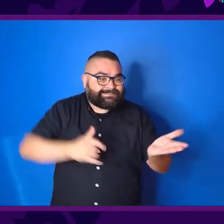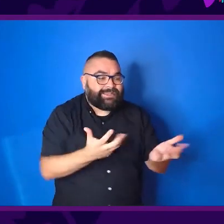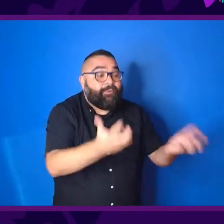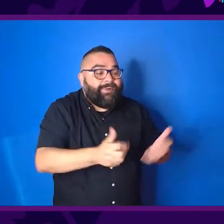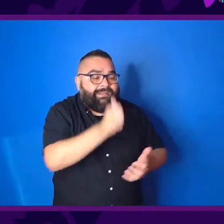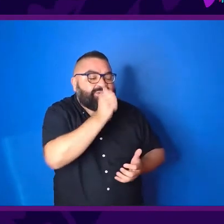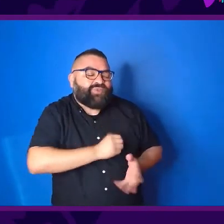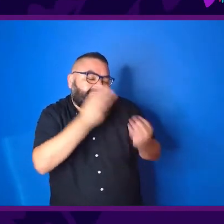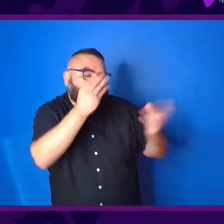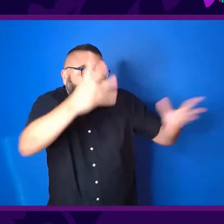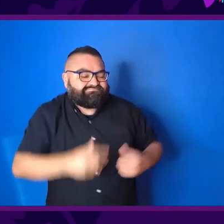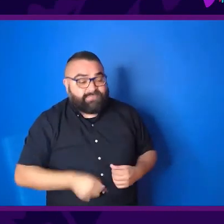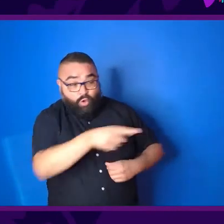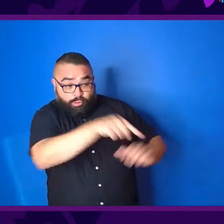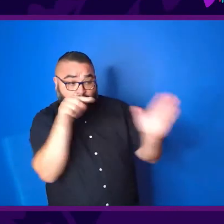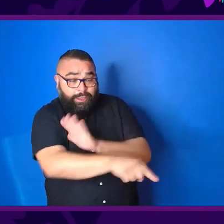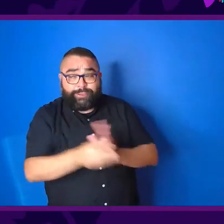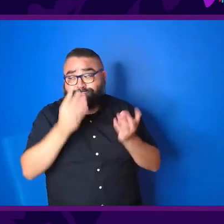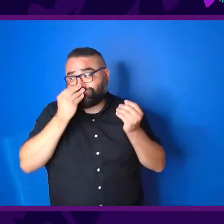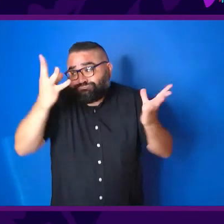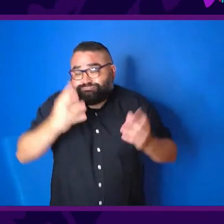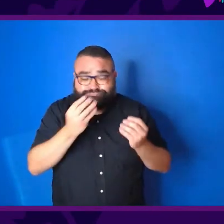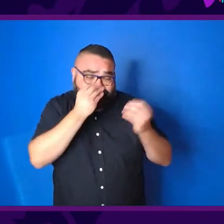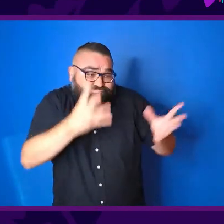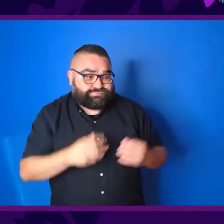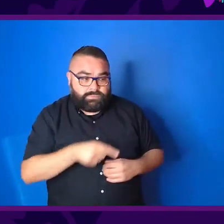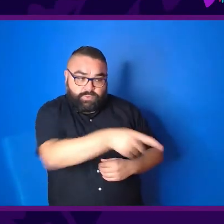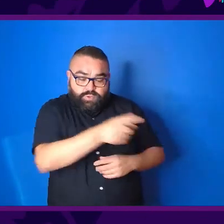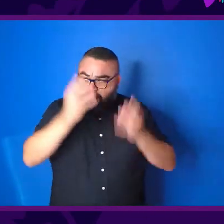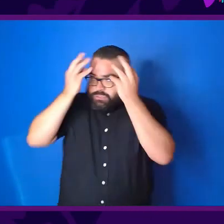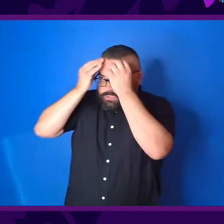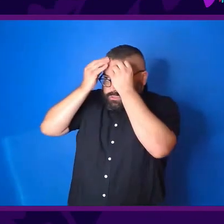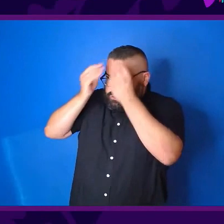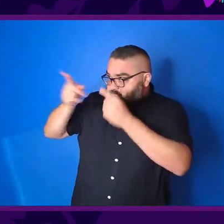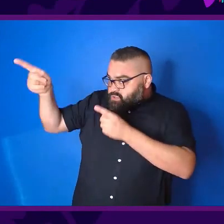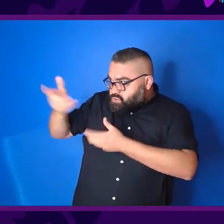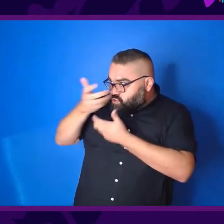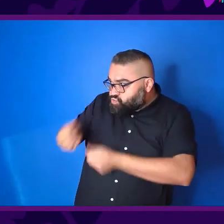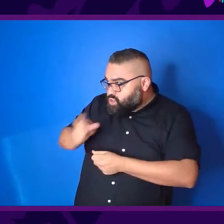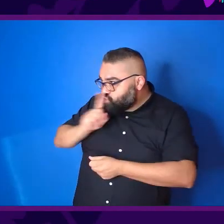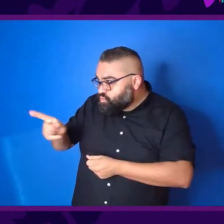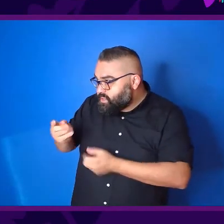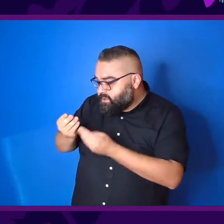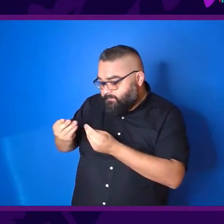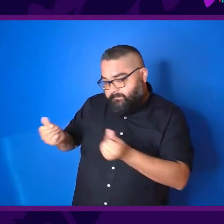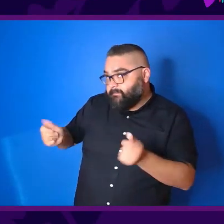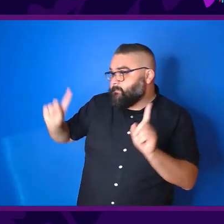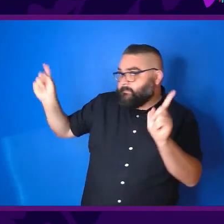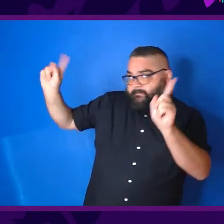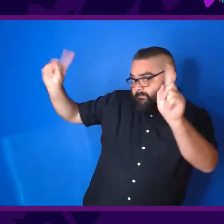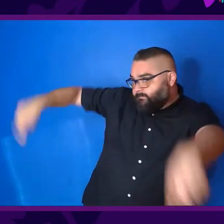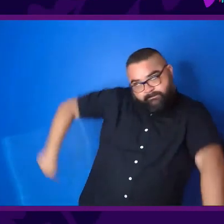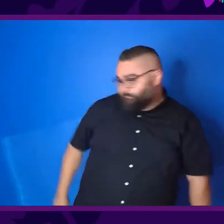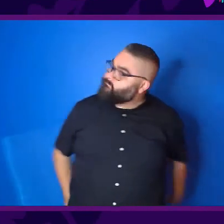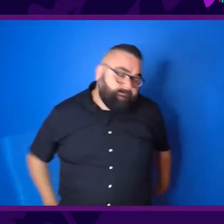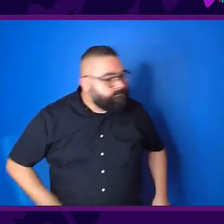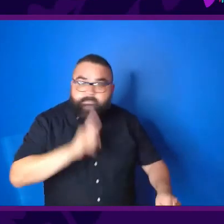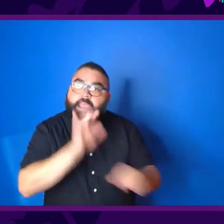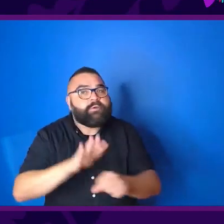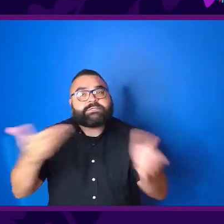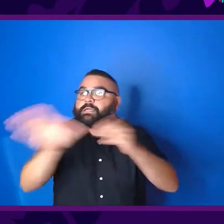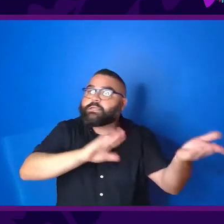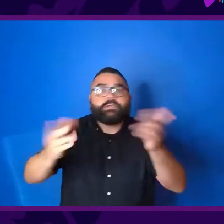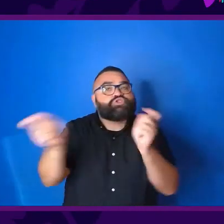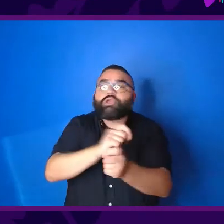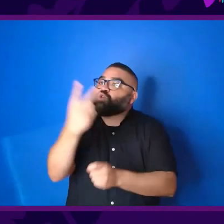you that he'll bleed. I think you need to reflect on some old Sam's need and recognize in life there's only two guarantees. Some proceed to believe in us.